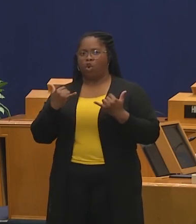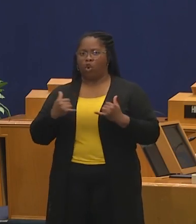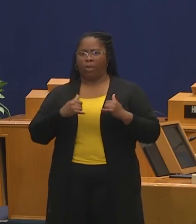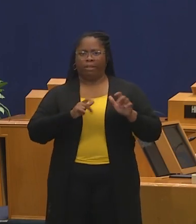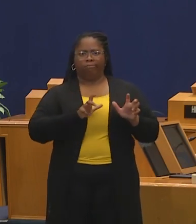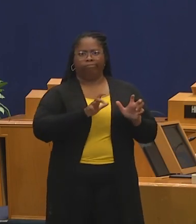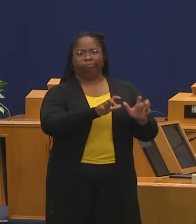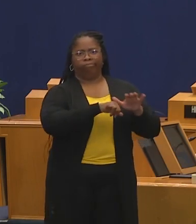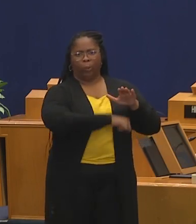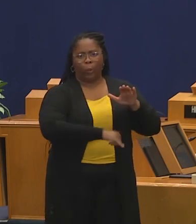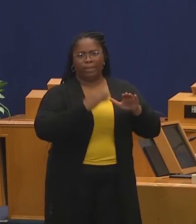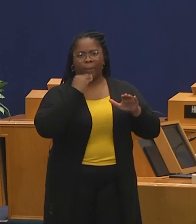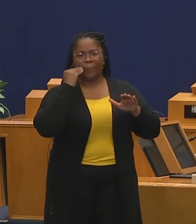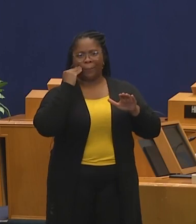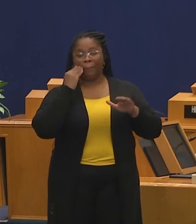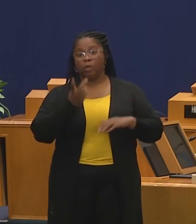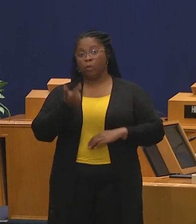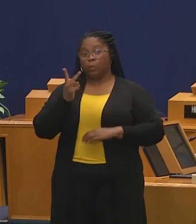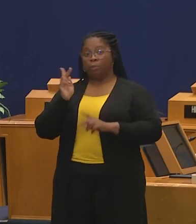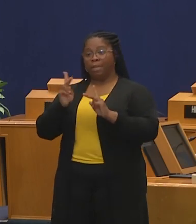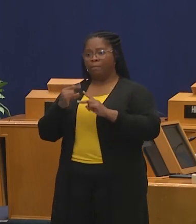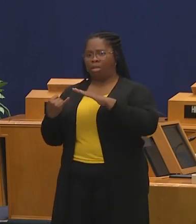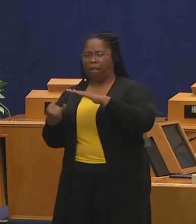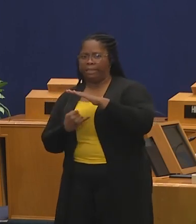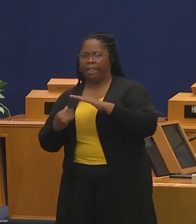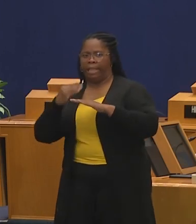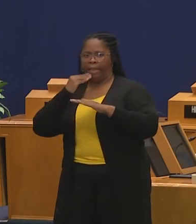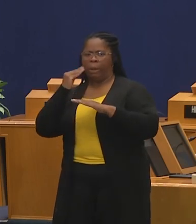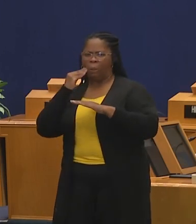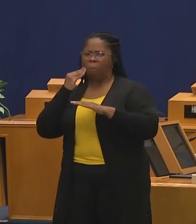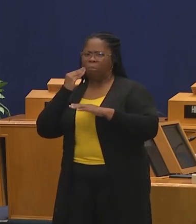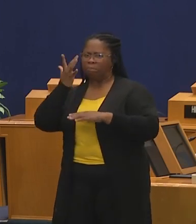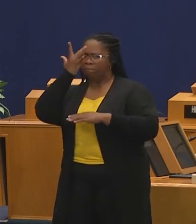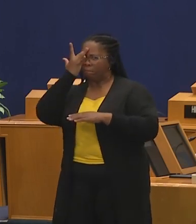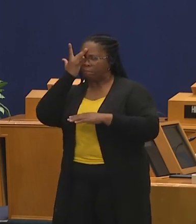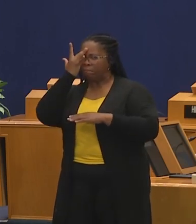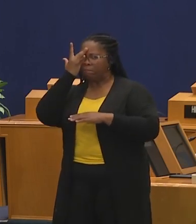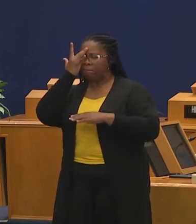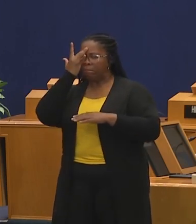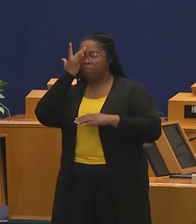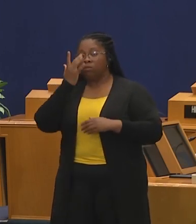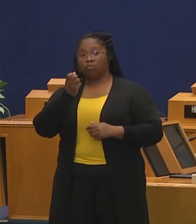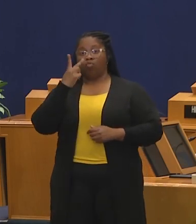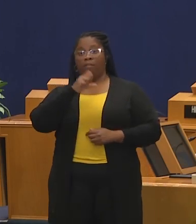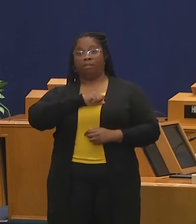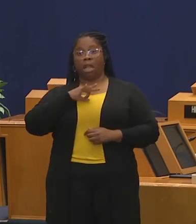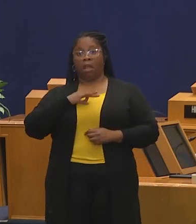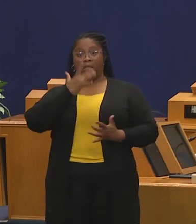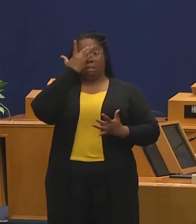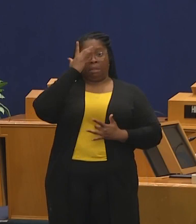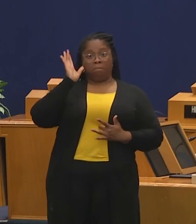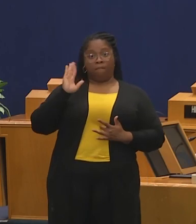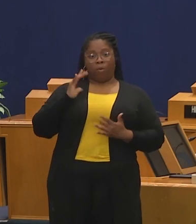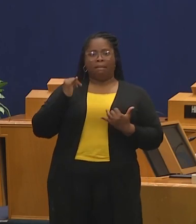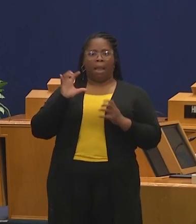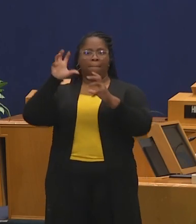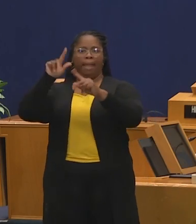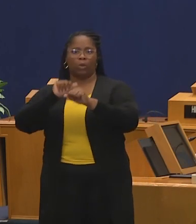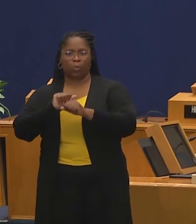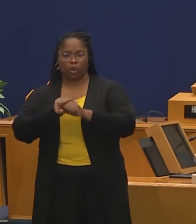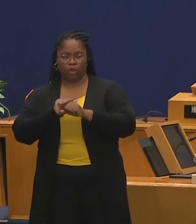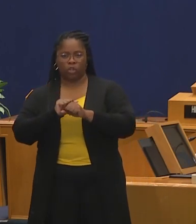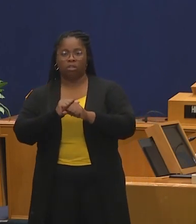home. They have 2 people who are isolated at home because they're ill, and 12 of their staff have already returned to work. And I want to